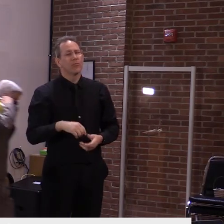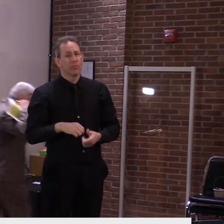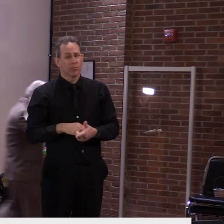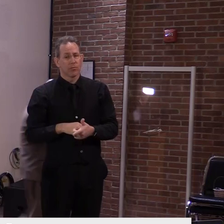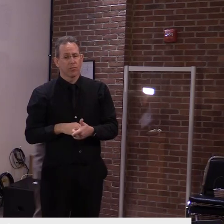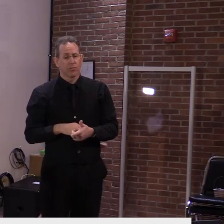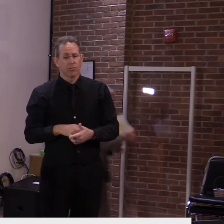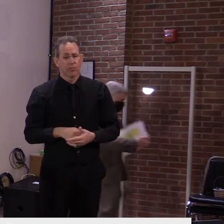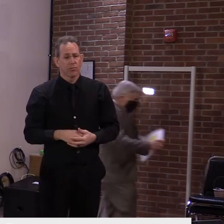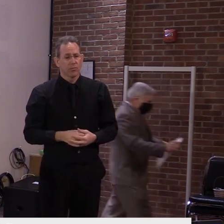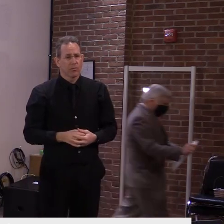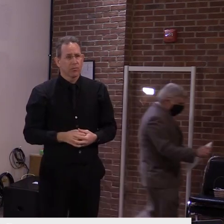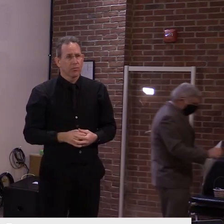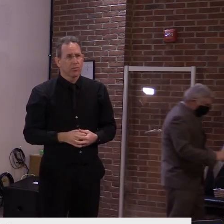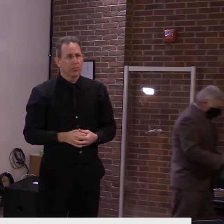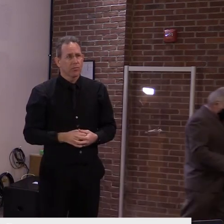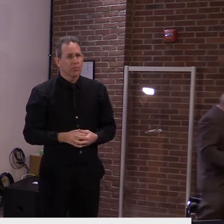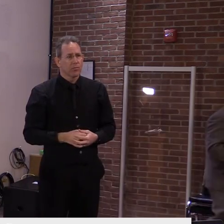Governor?